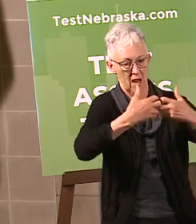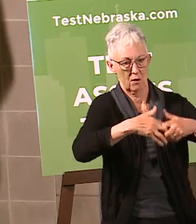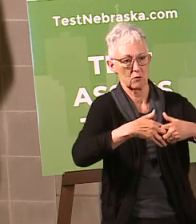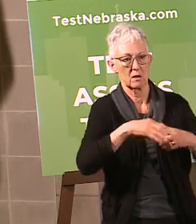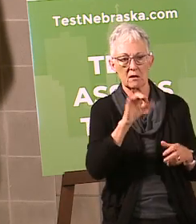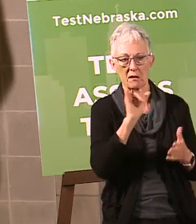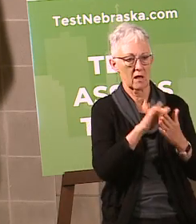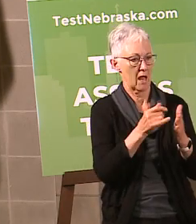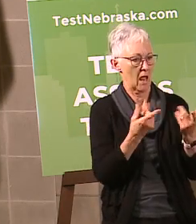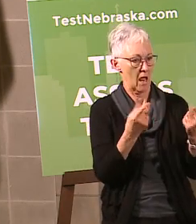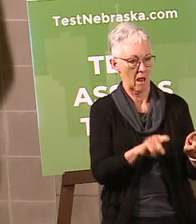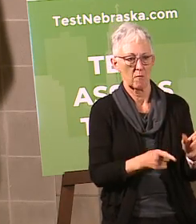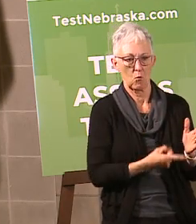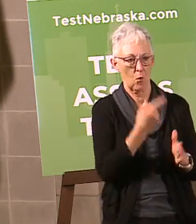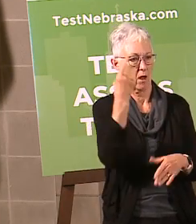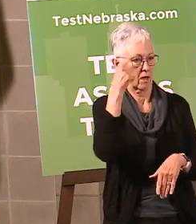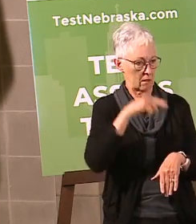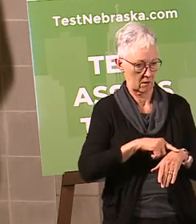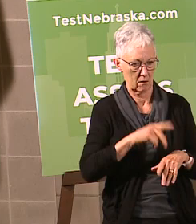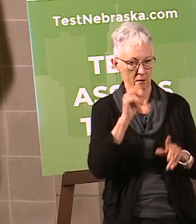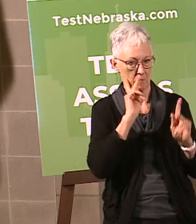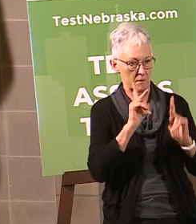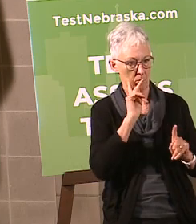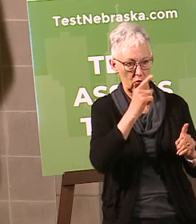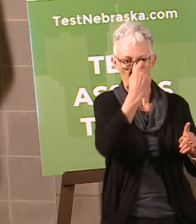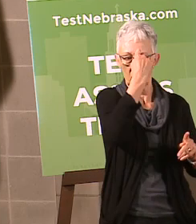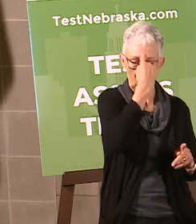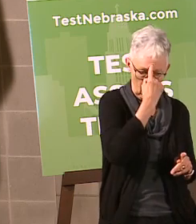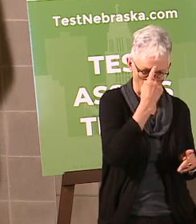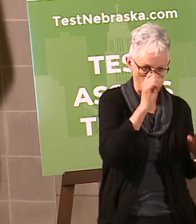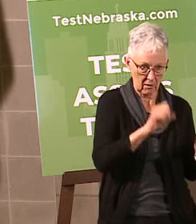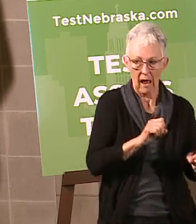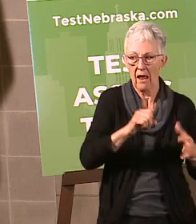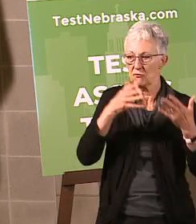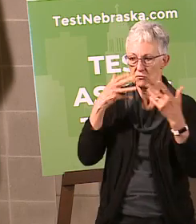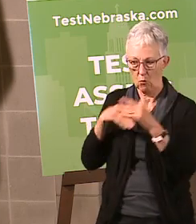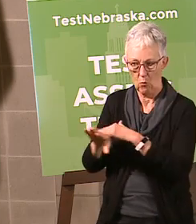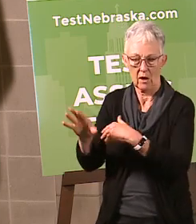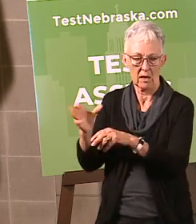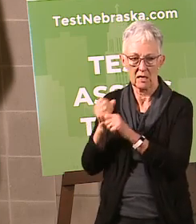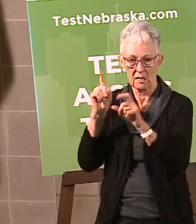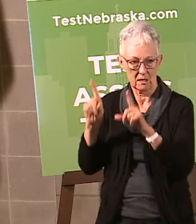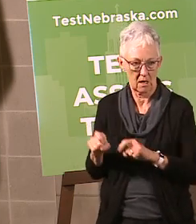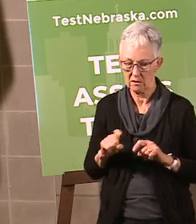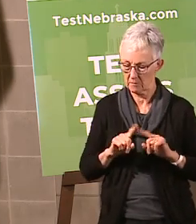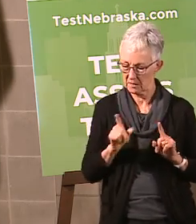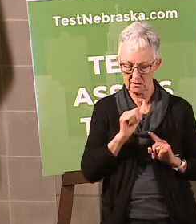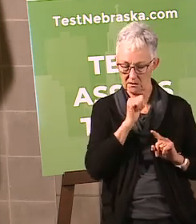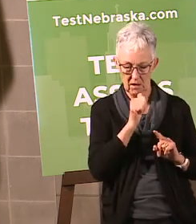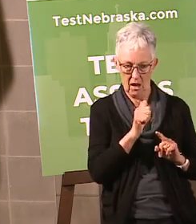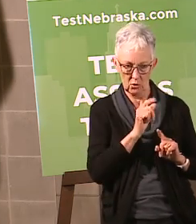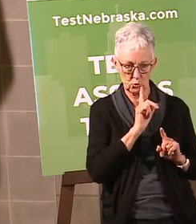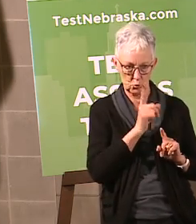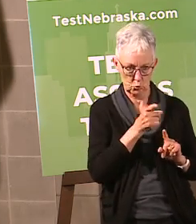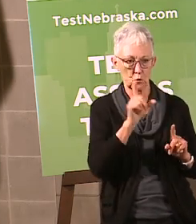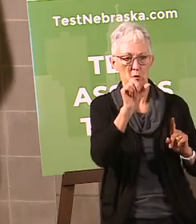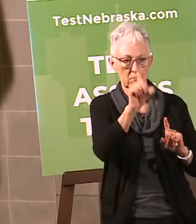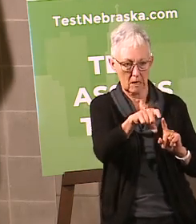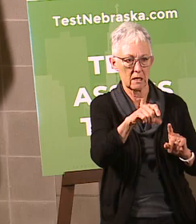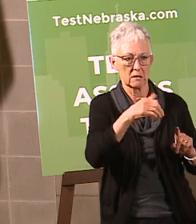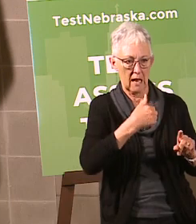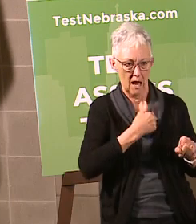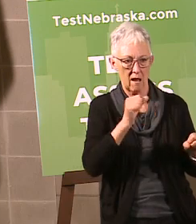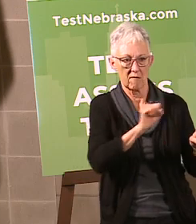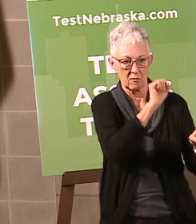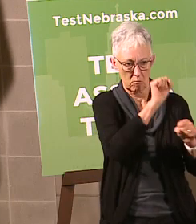It happened just one time. I think we got that fixed so that everybody understands what the rules are. You have to actually schedule those appointments to be able to go to the Test Nebraska